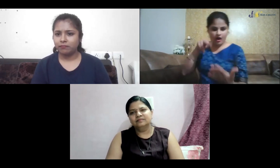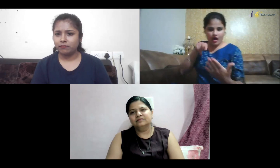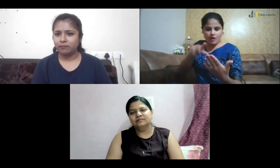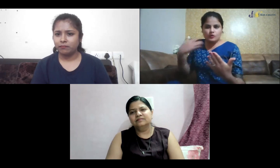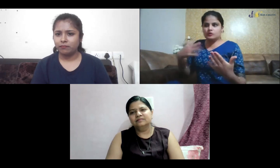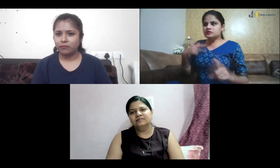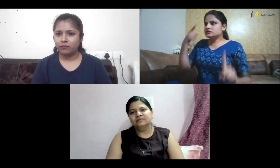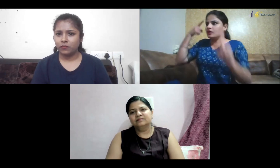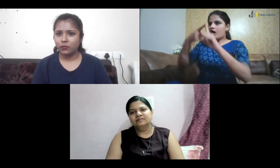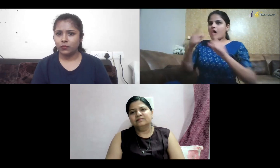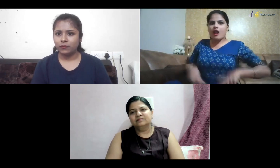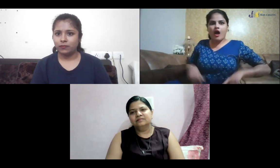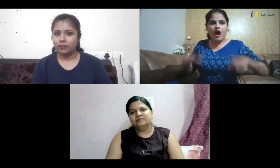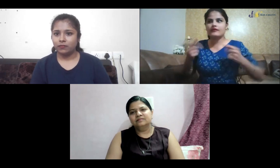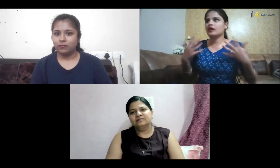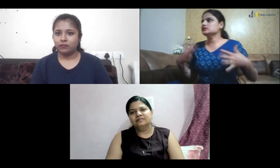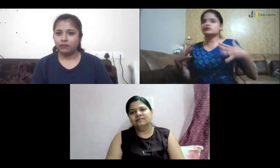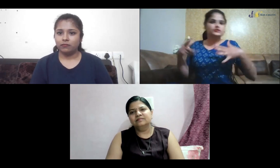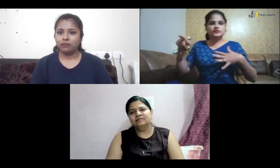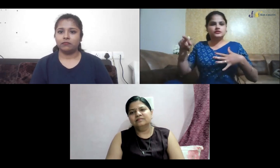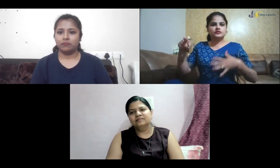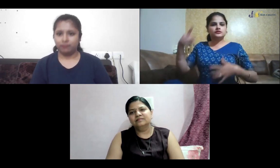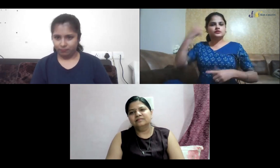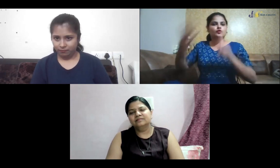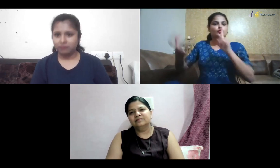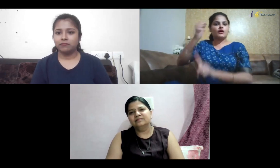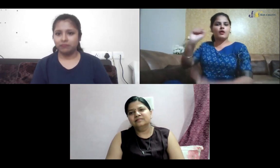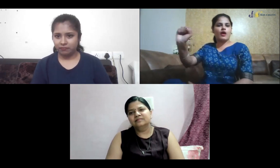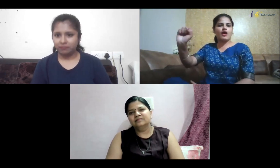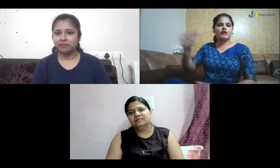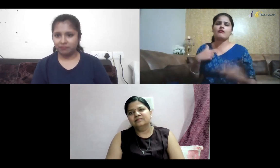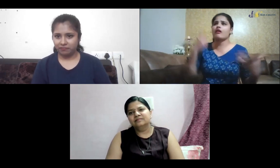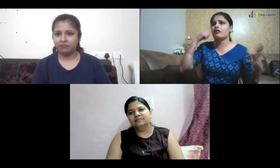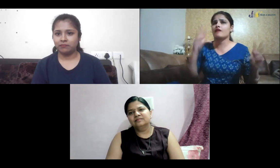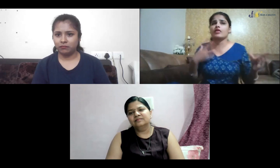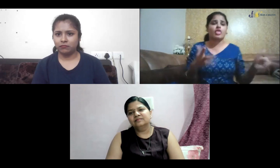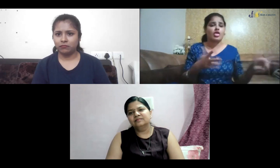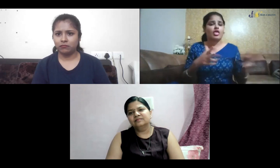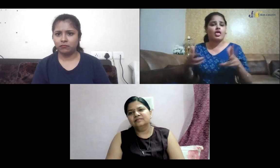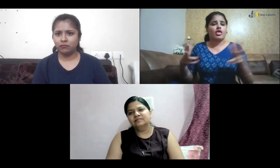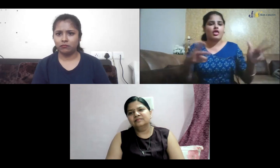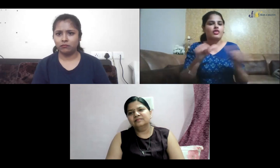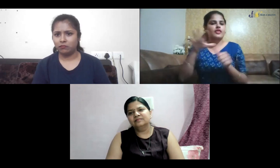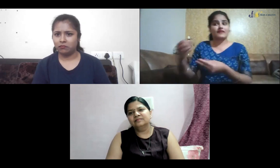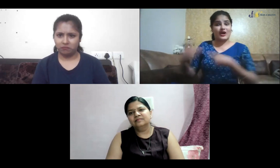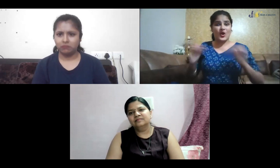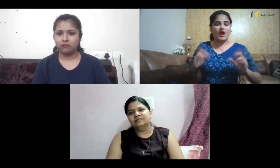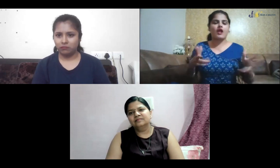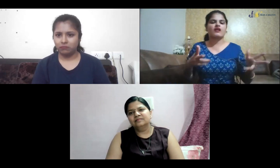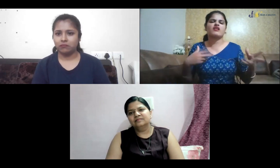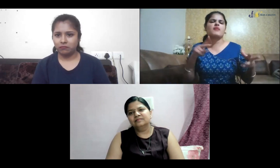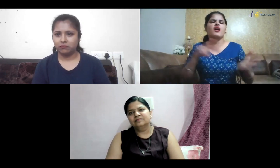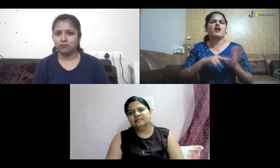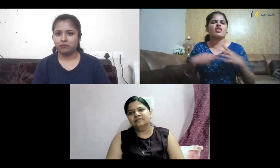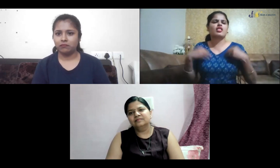missing on the actual reasons. I mean, I haven't been provided with accessible education.